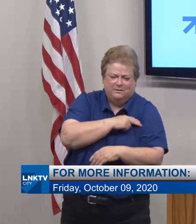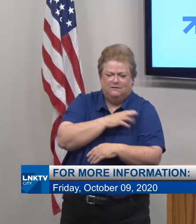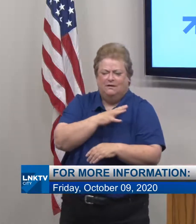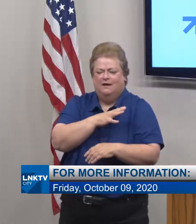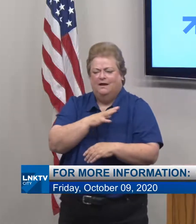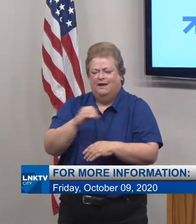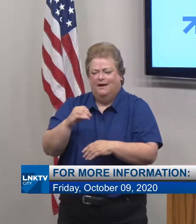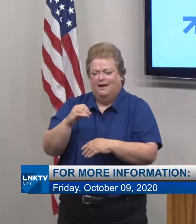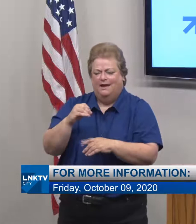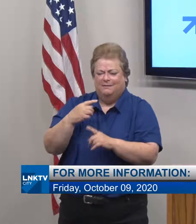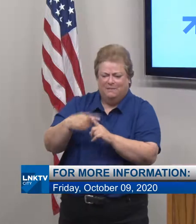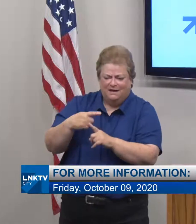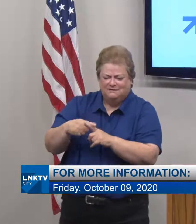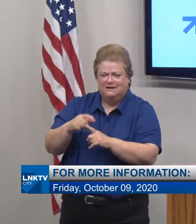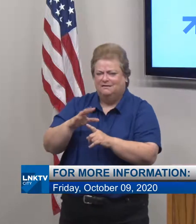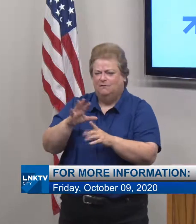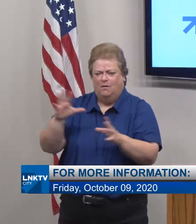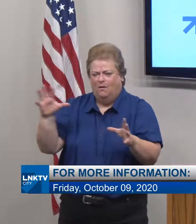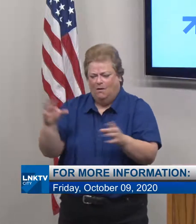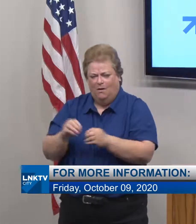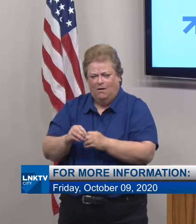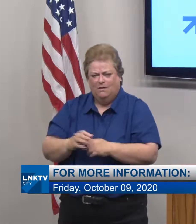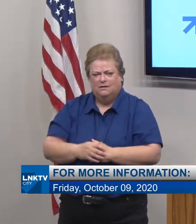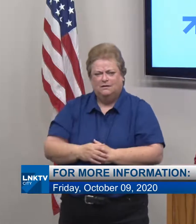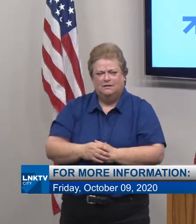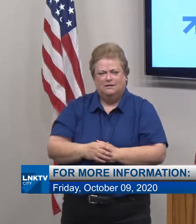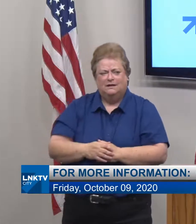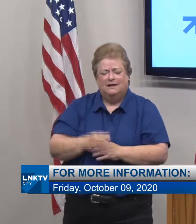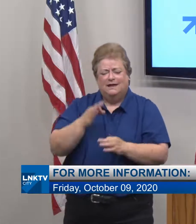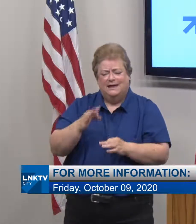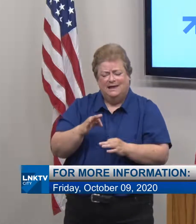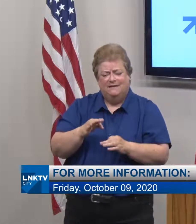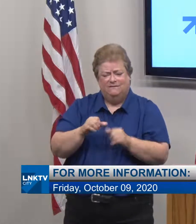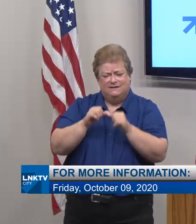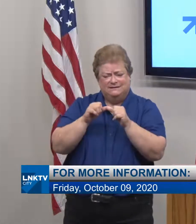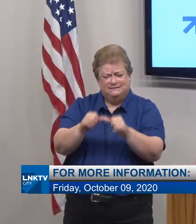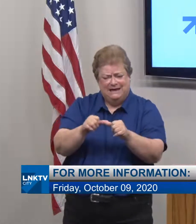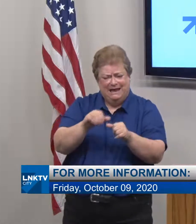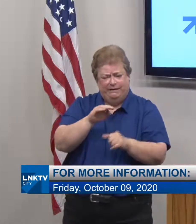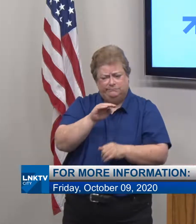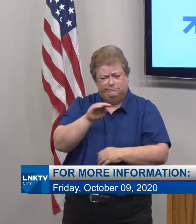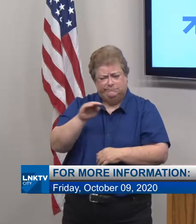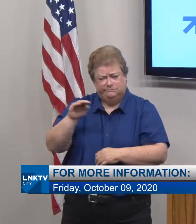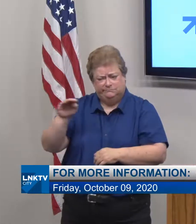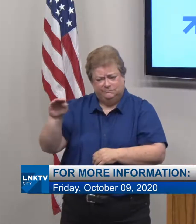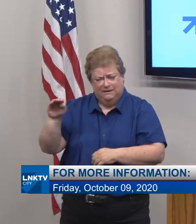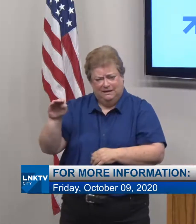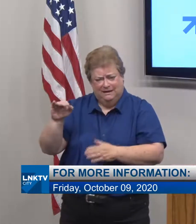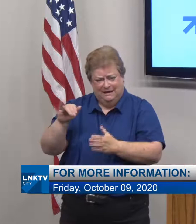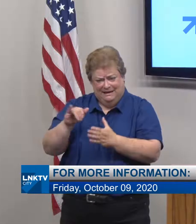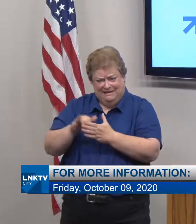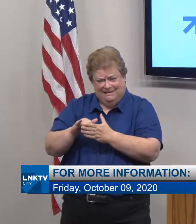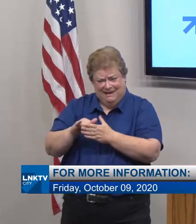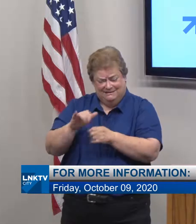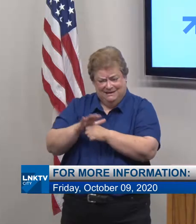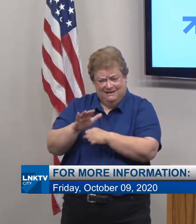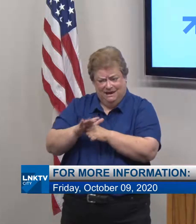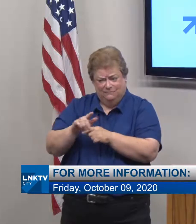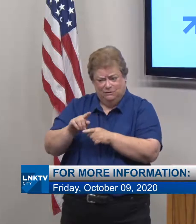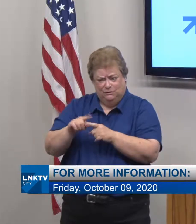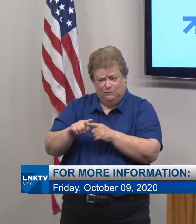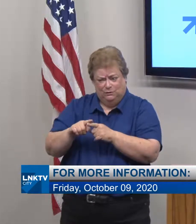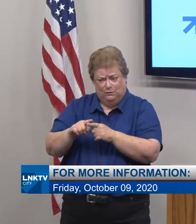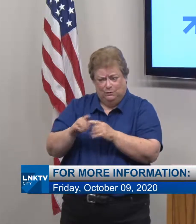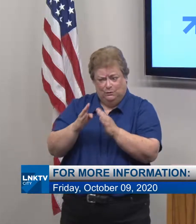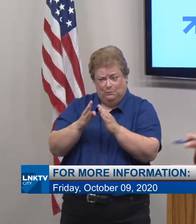into the risk dial, if those are all similar or stay relatively the same, would that be enough to move the risk dial to the red